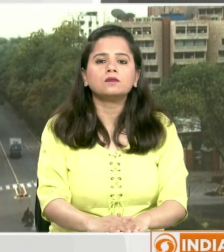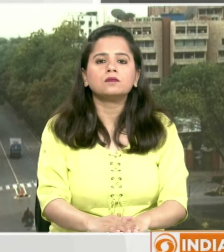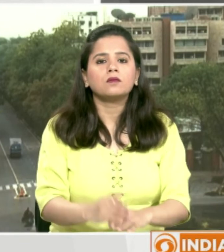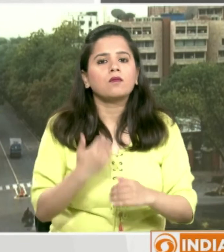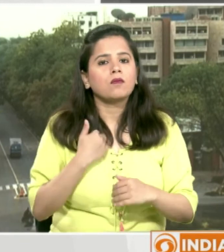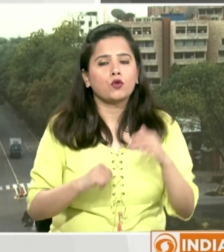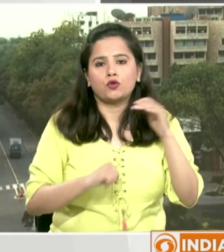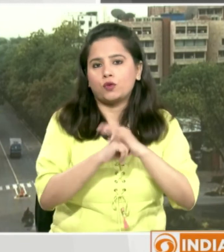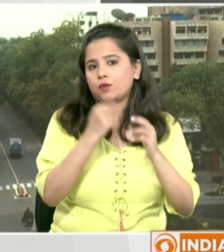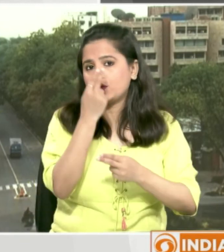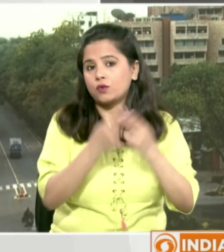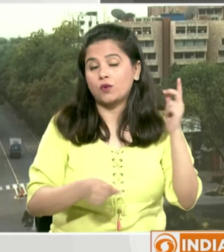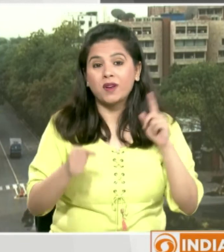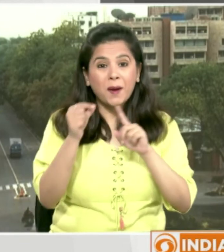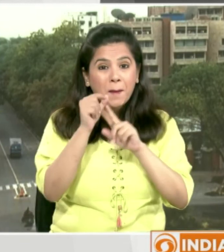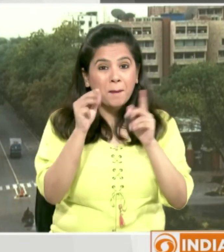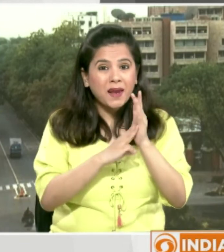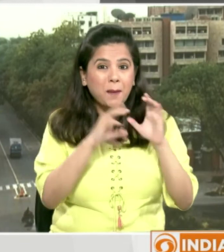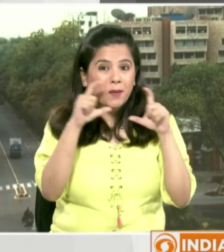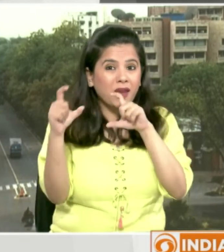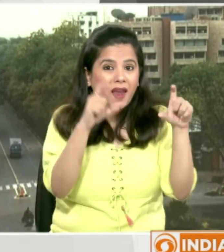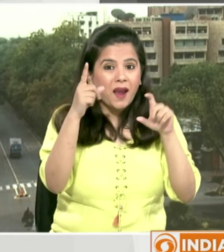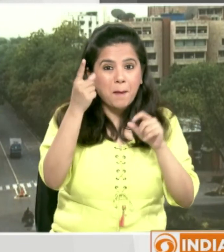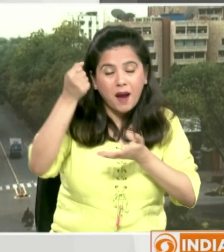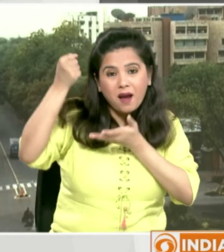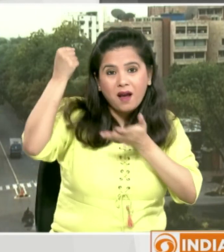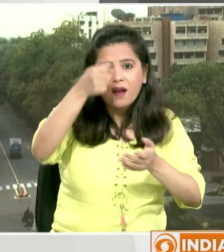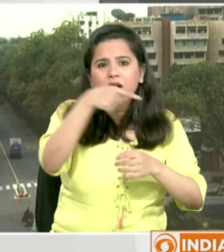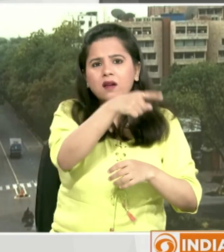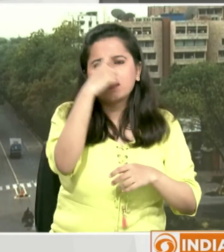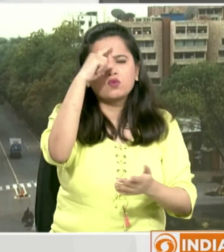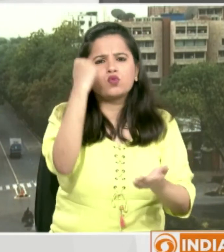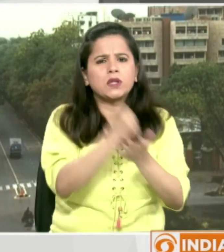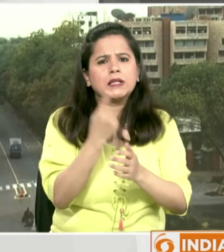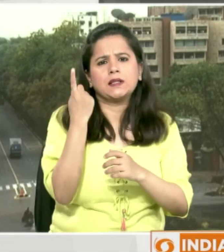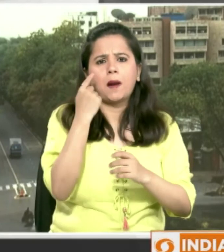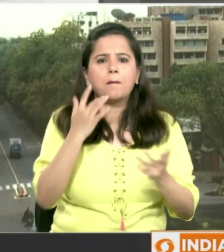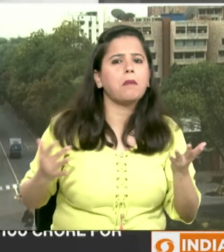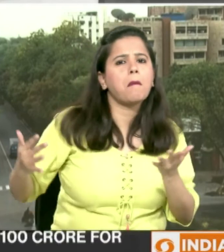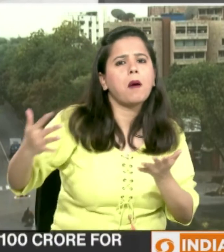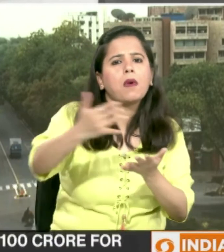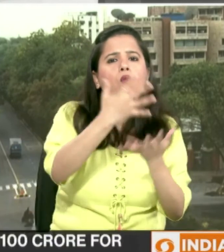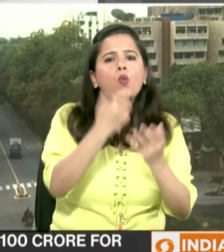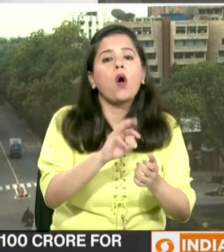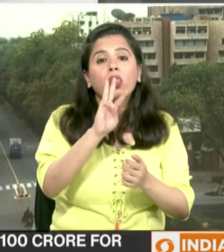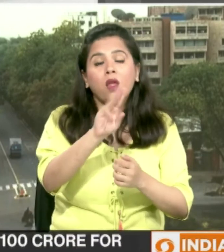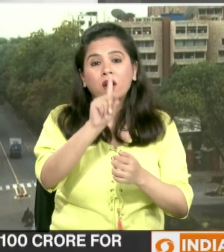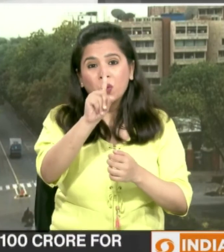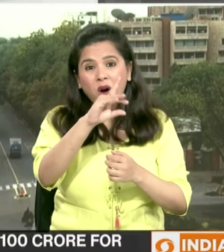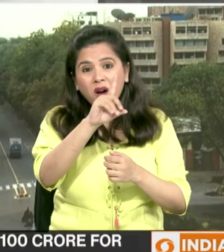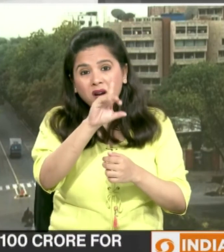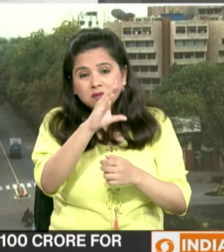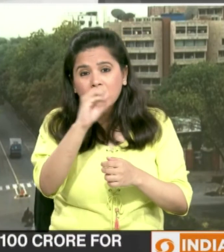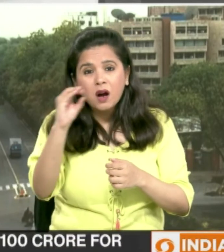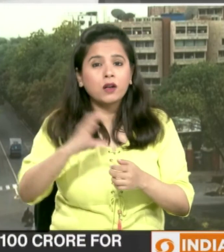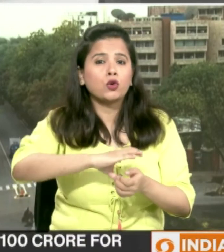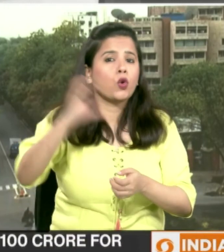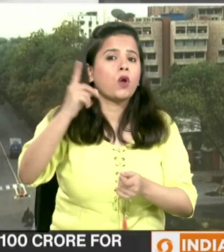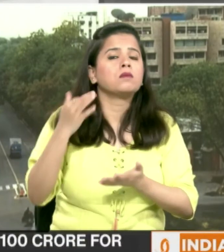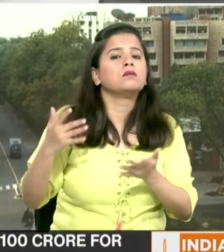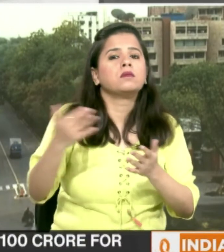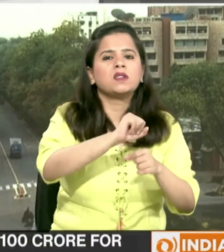Our top story, the Prime Minister's CARES Fund Trust has decided to allocate 3,100 crore rupees for the fight against